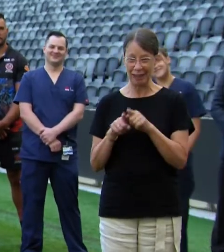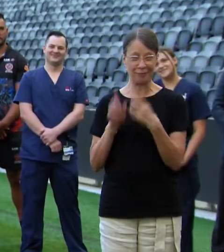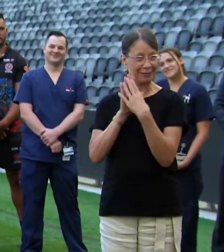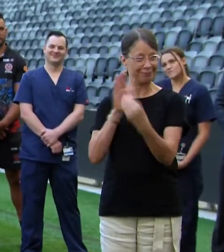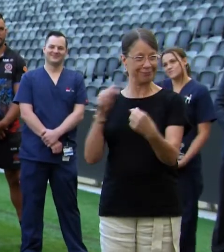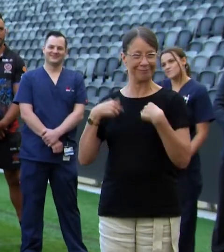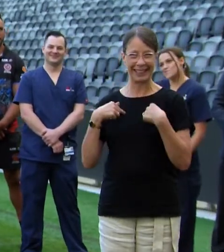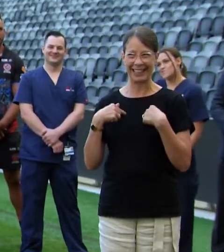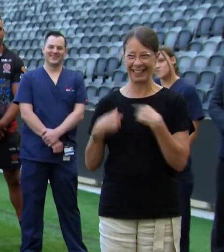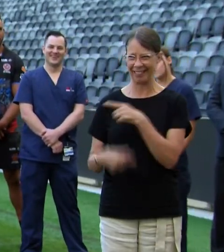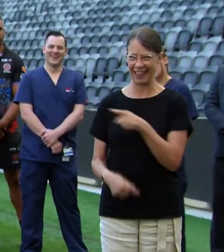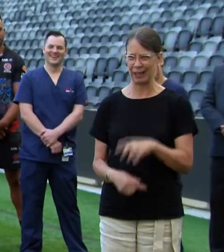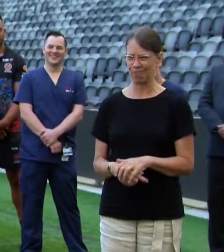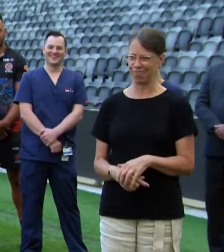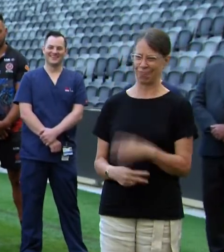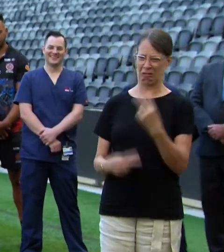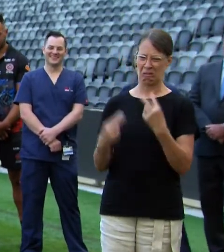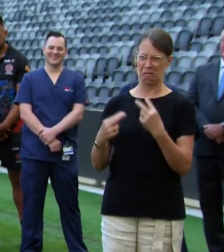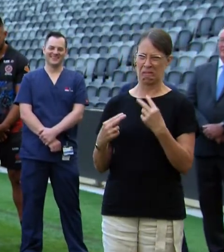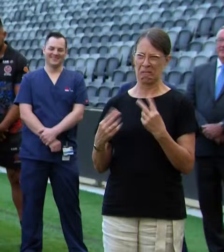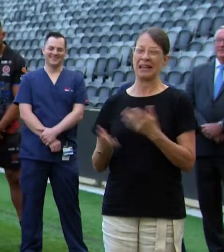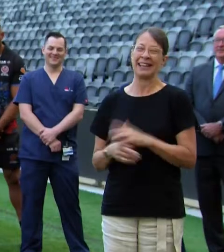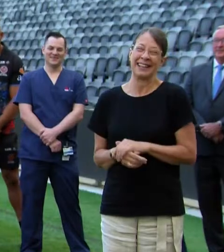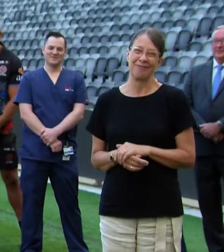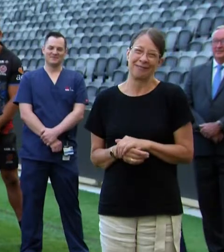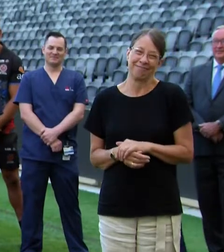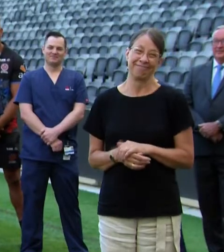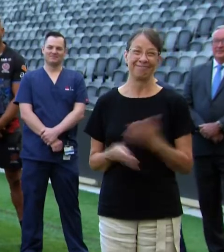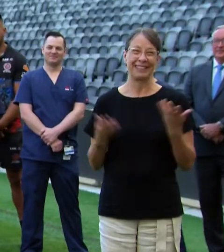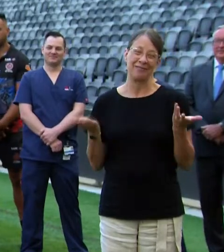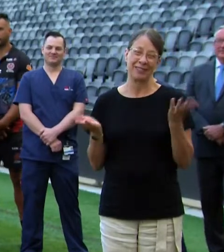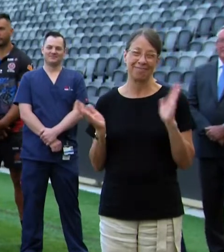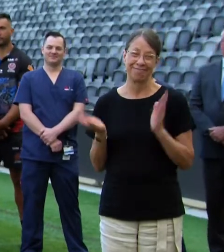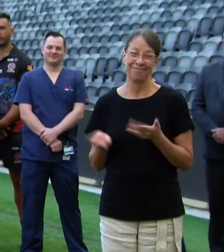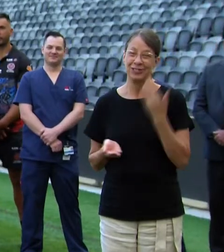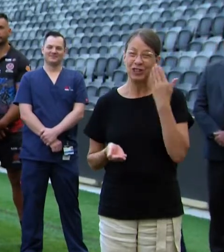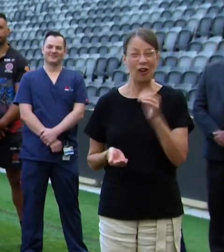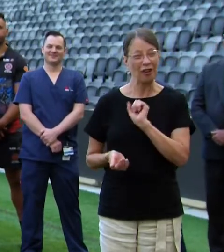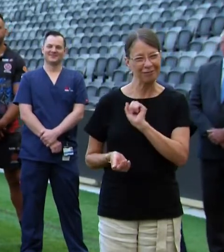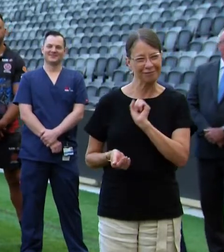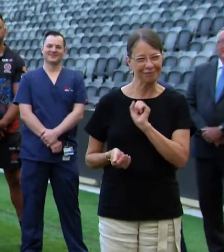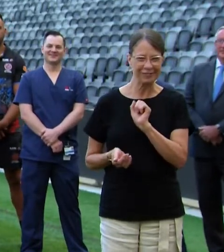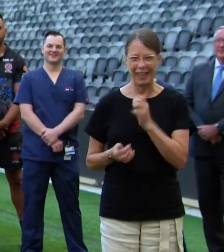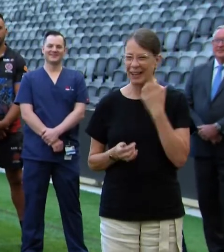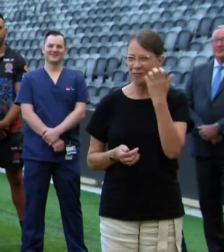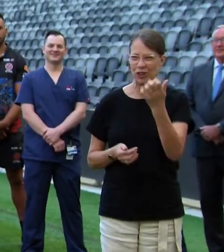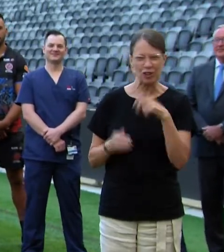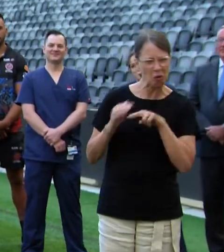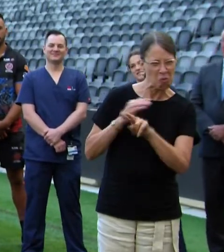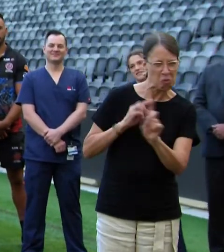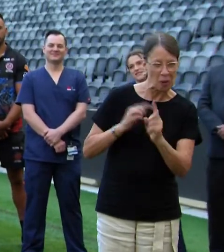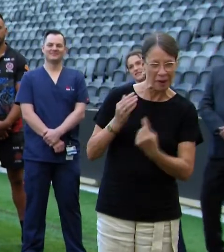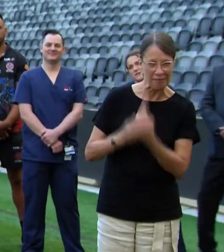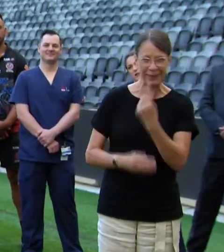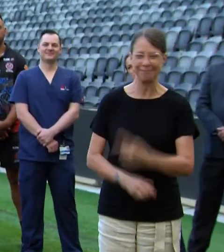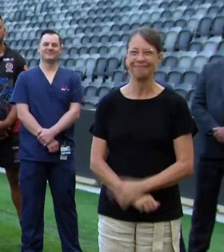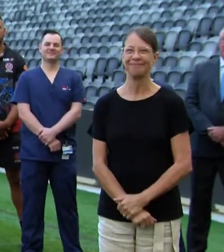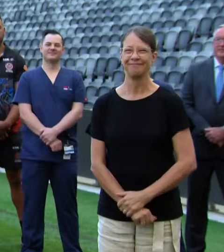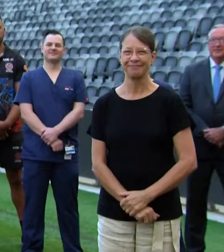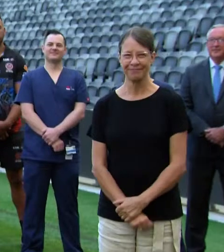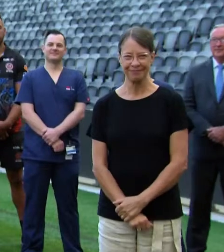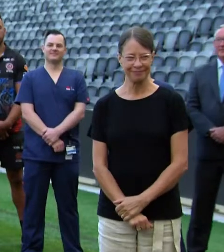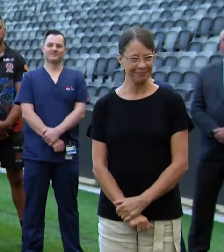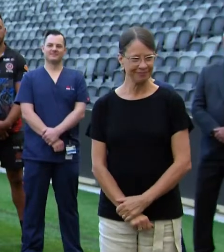Nobody particularly responded in the affirmative to that offer, but you know, you never know. Look, one of the other things